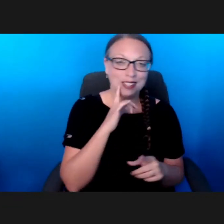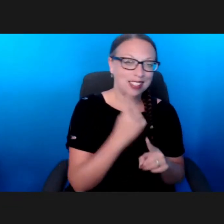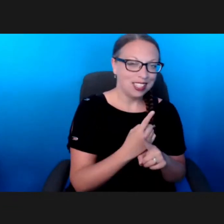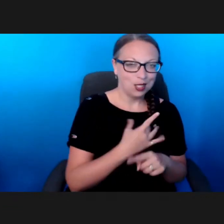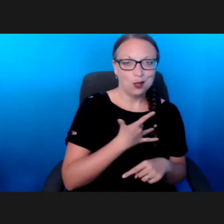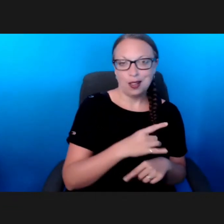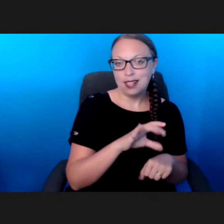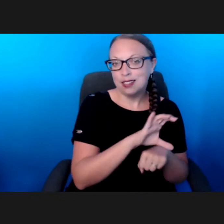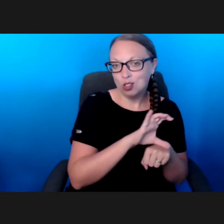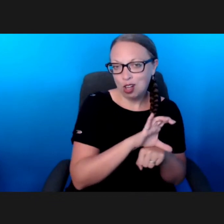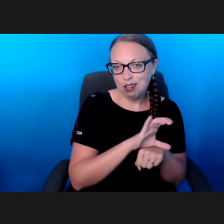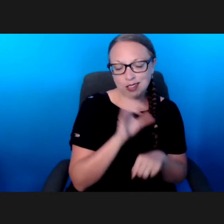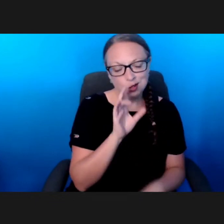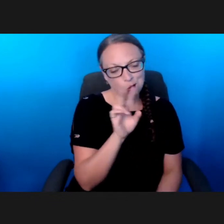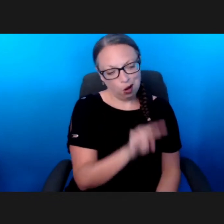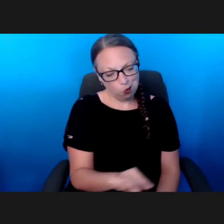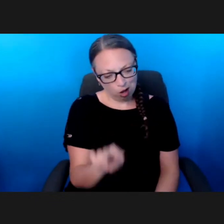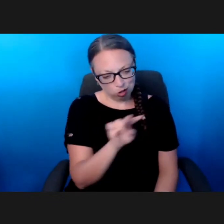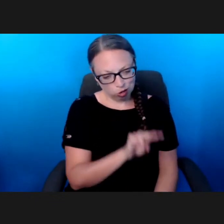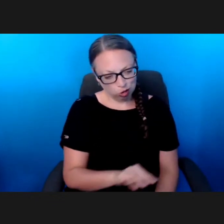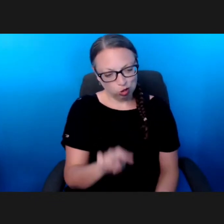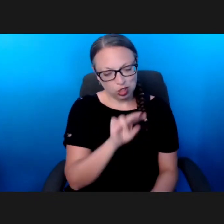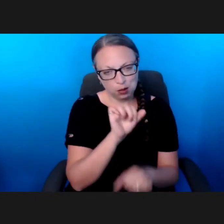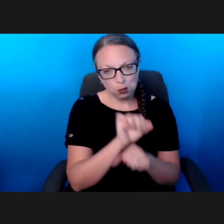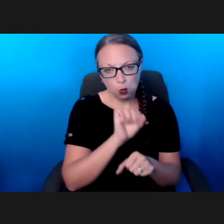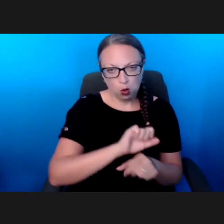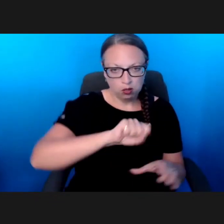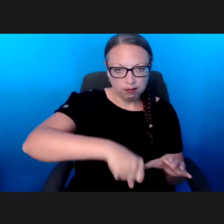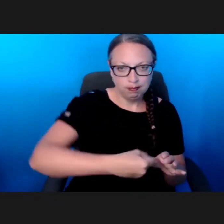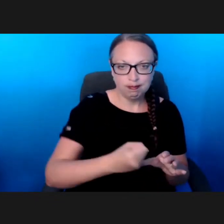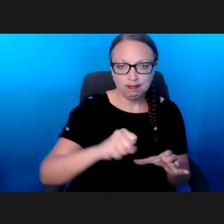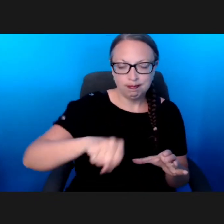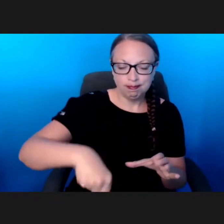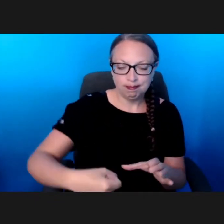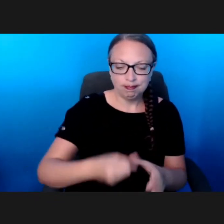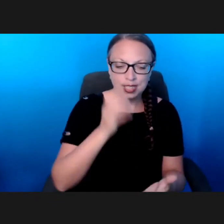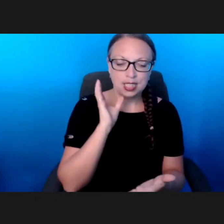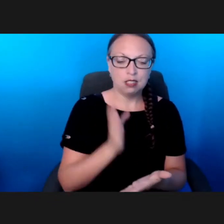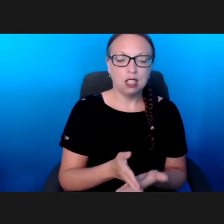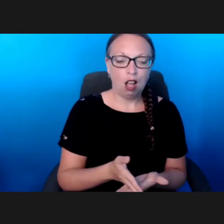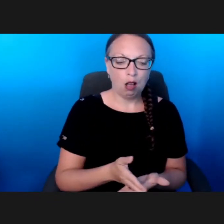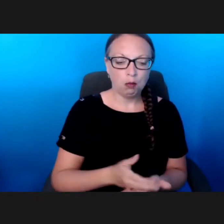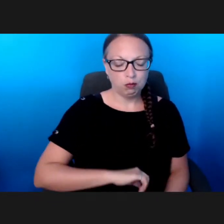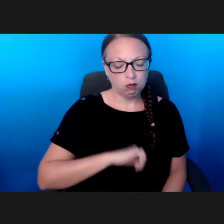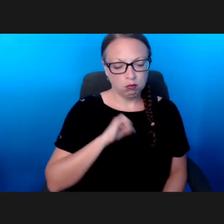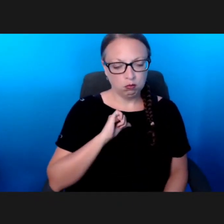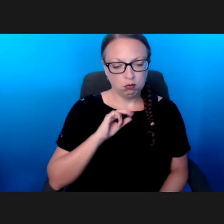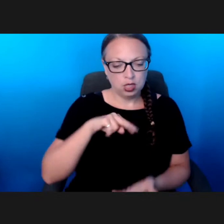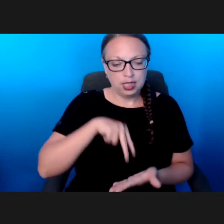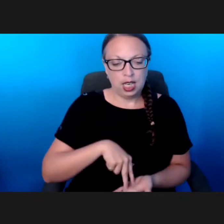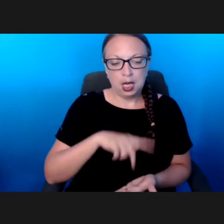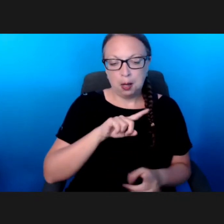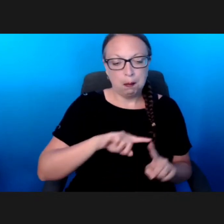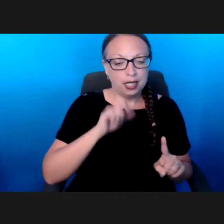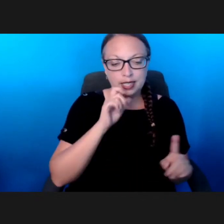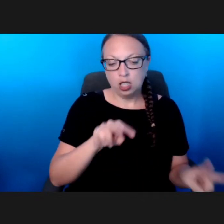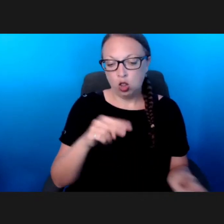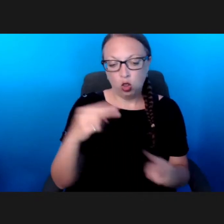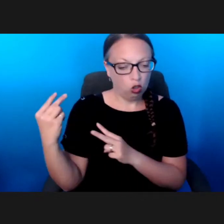flexed under his nightclothes. He stopped and stood erect, although he did not turn around. He said,